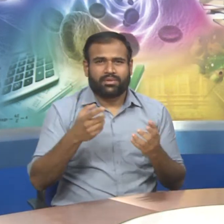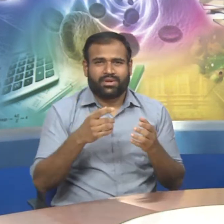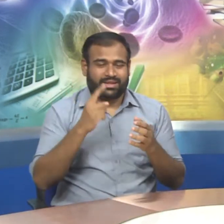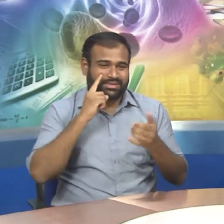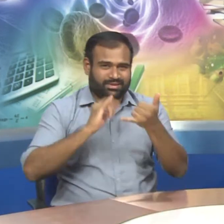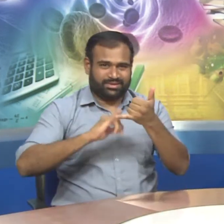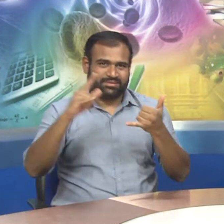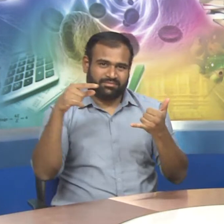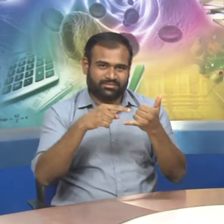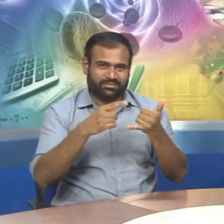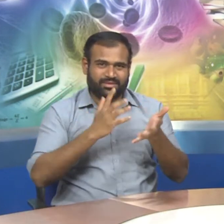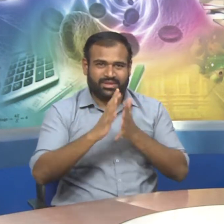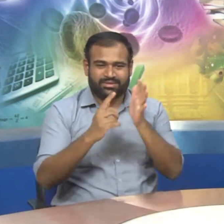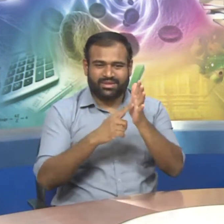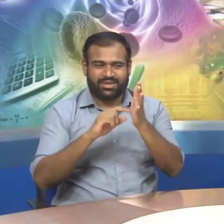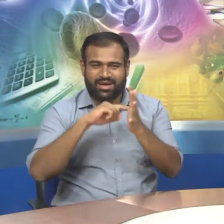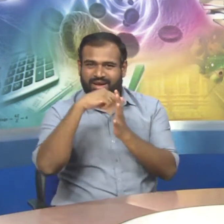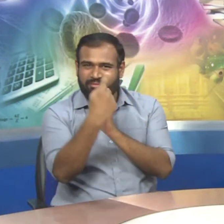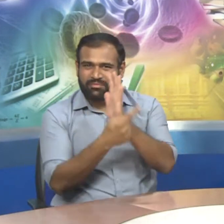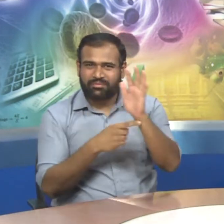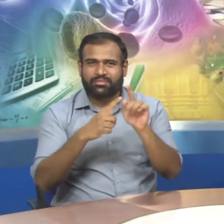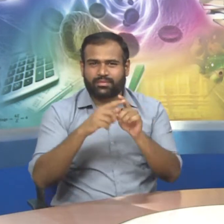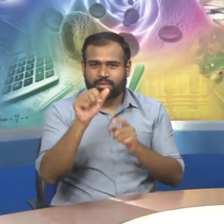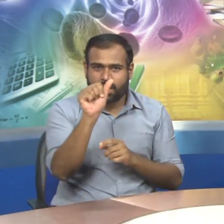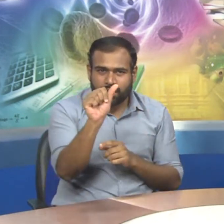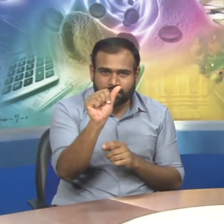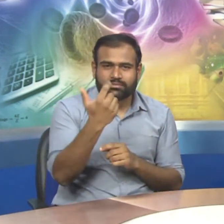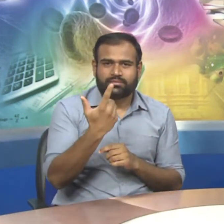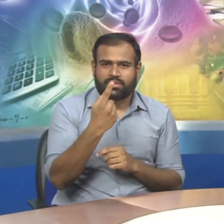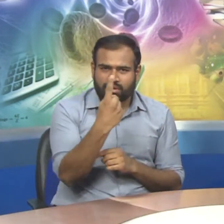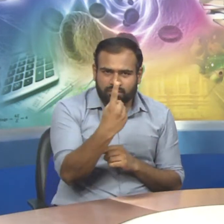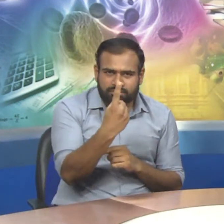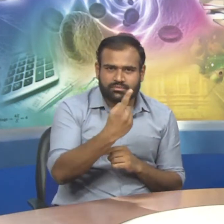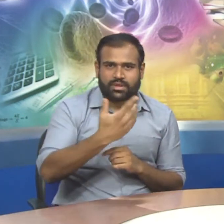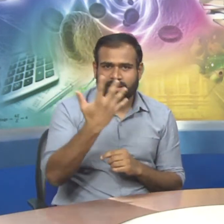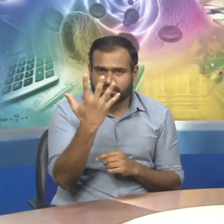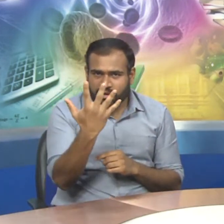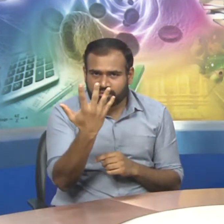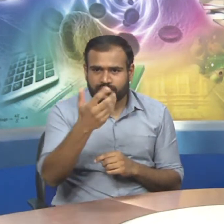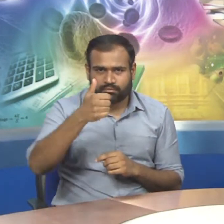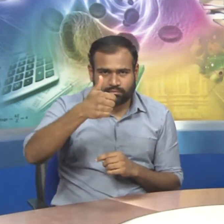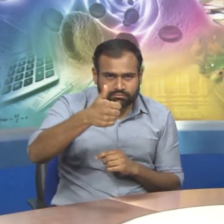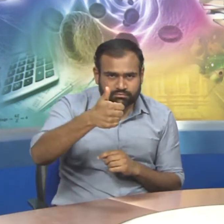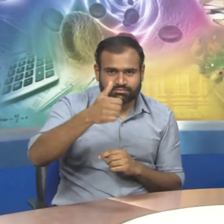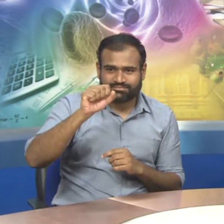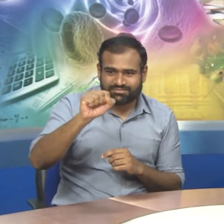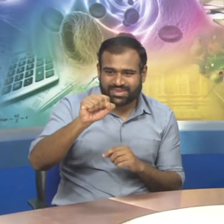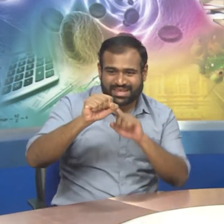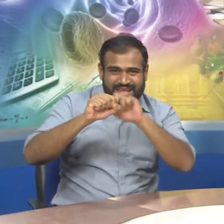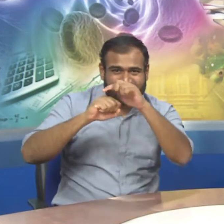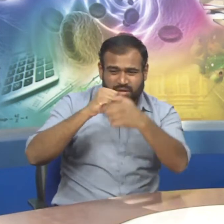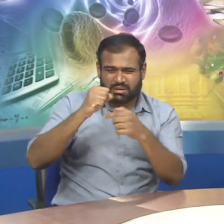Now this is another question. Hand shape is not important in ISL. What do you think? Is it